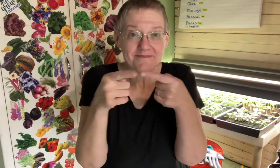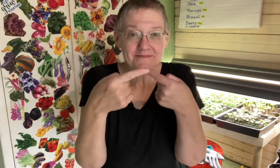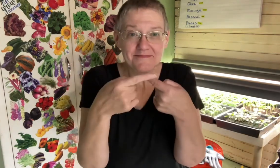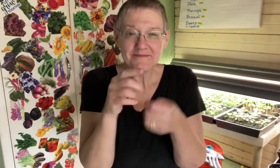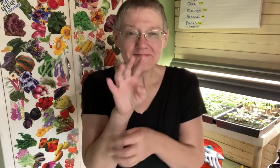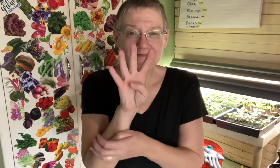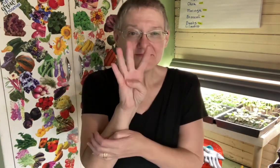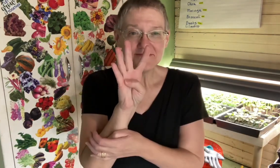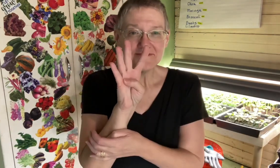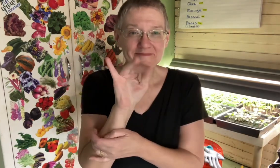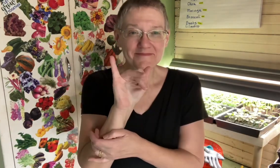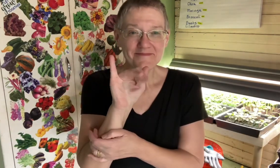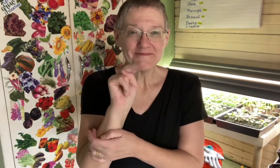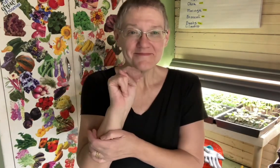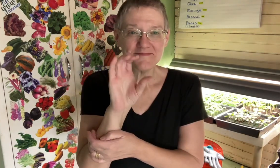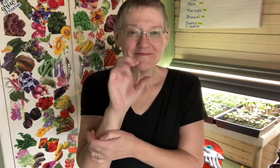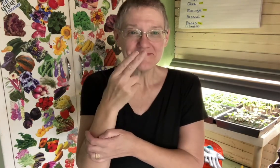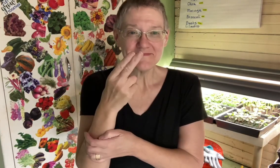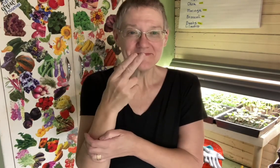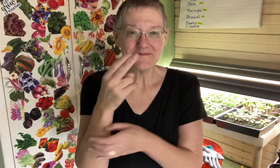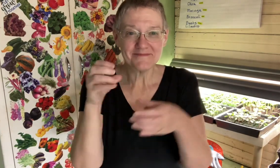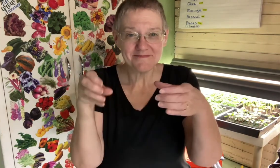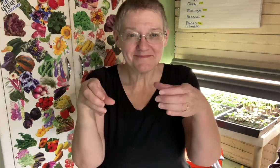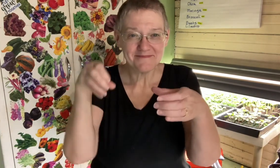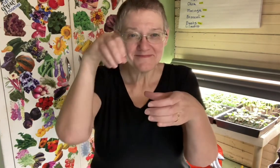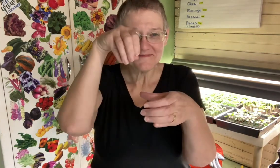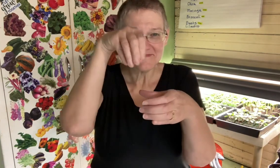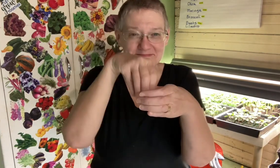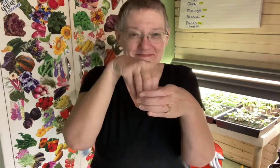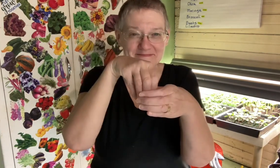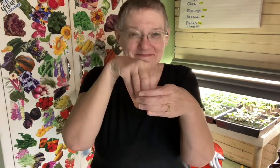Now we're going to pot these up into 4-inch pots.